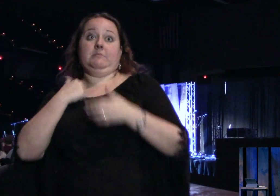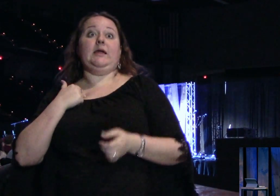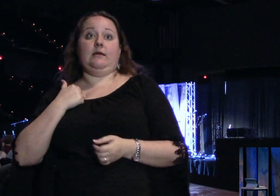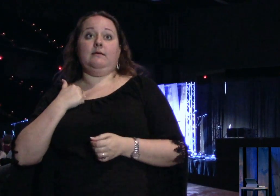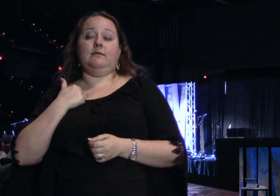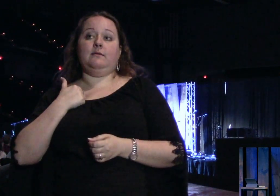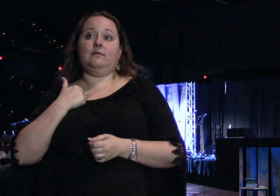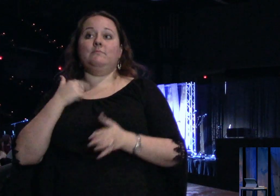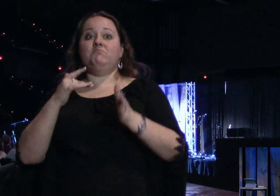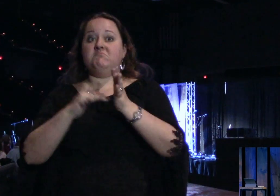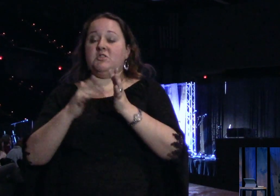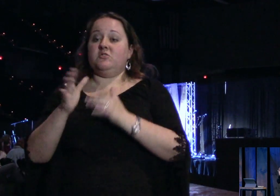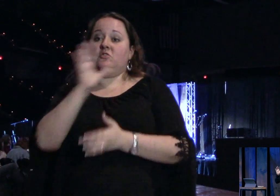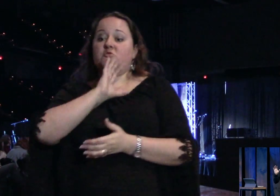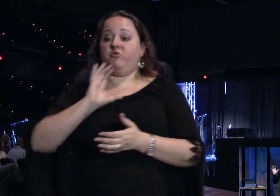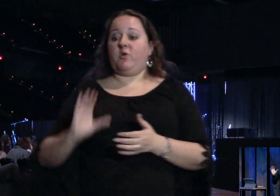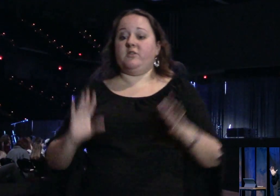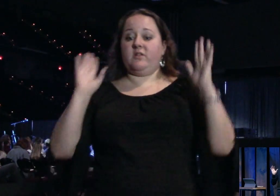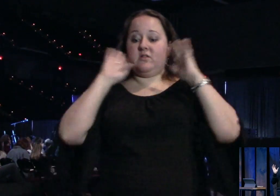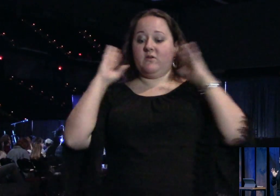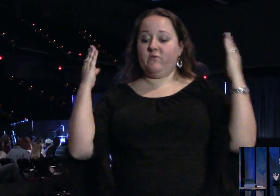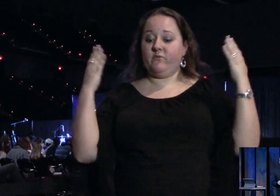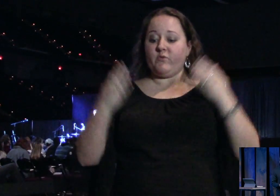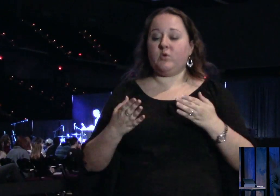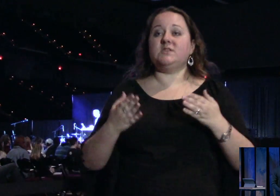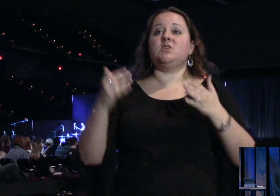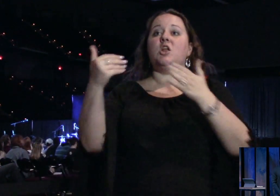me." Jesus Christ is in the